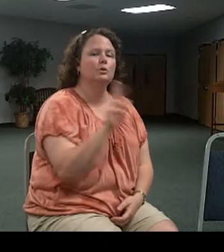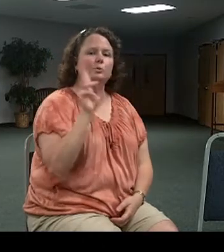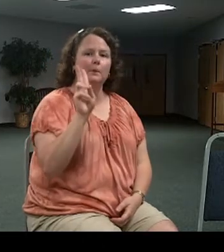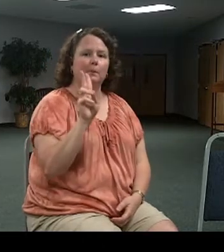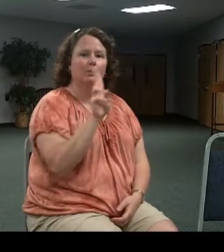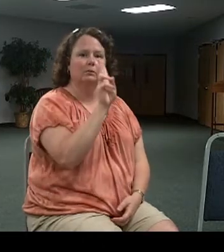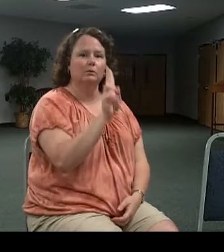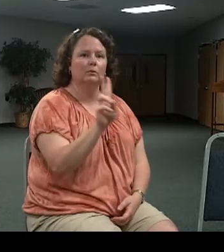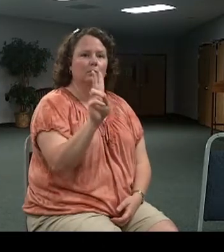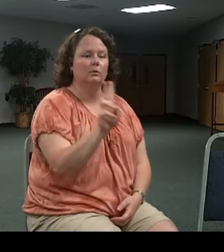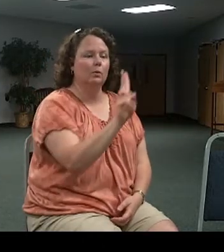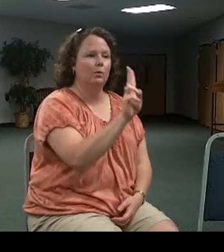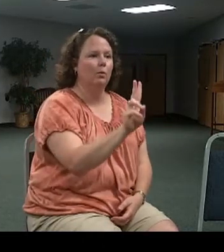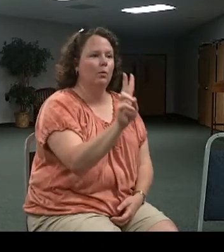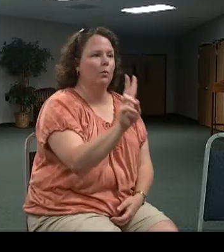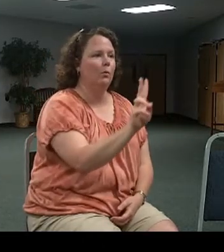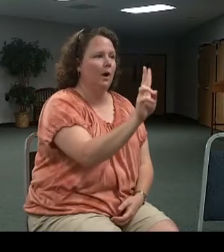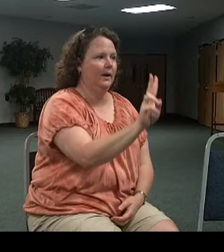2 people walking.